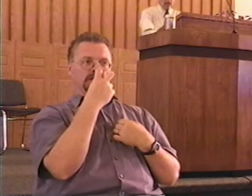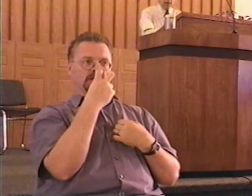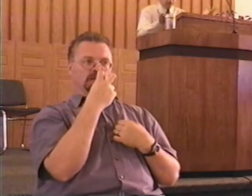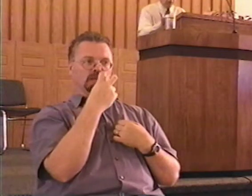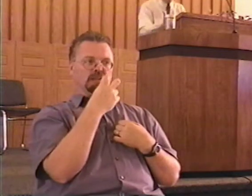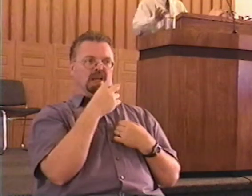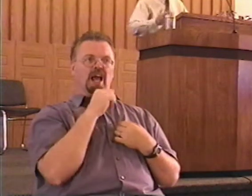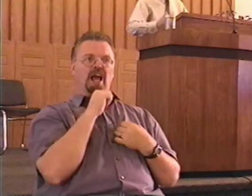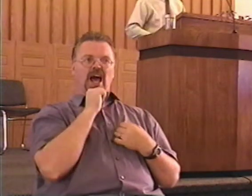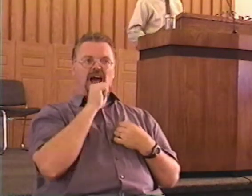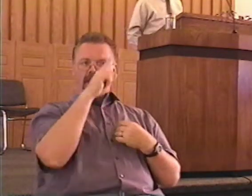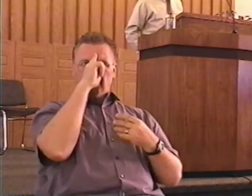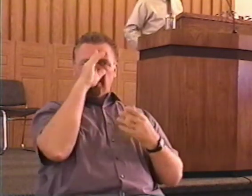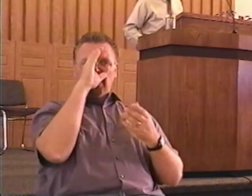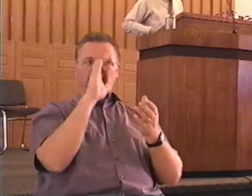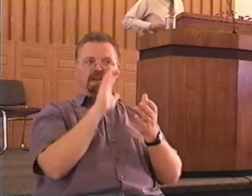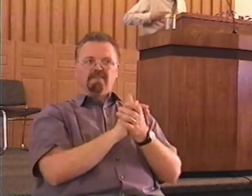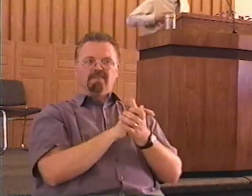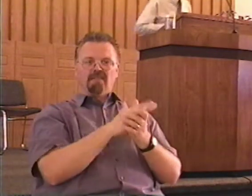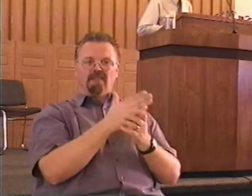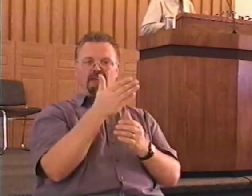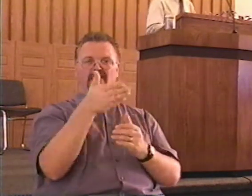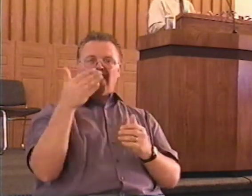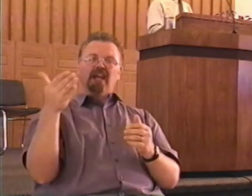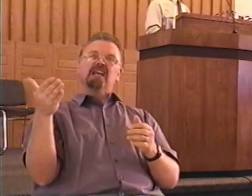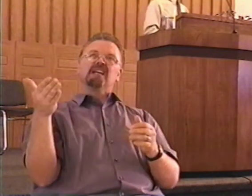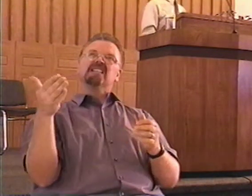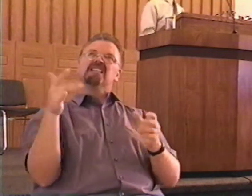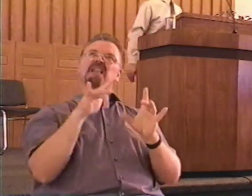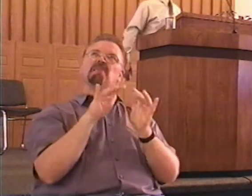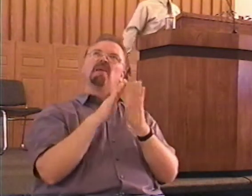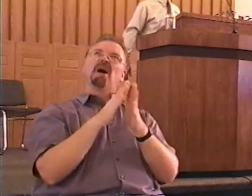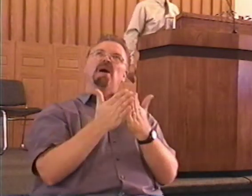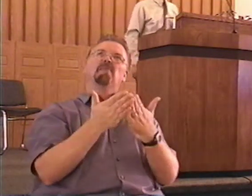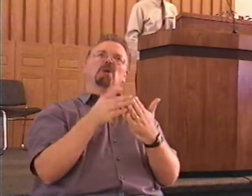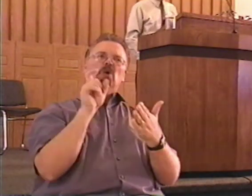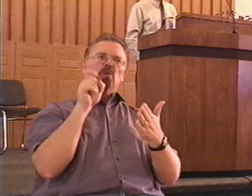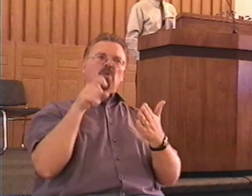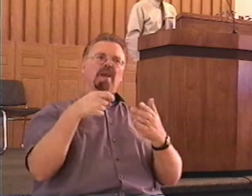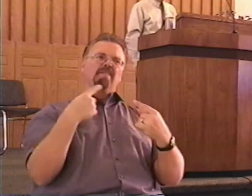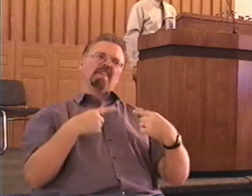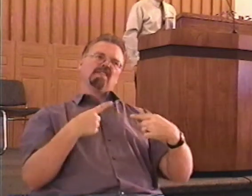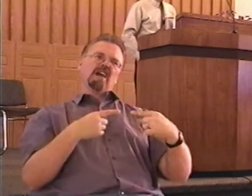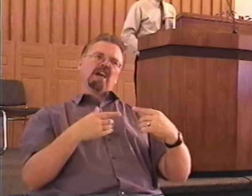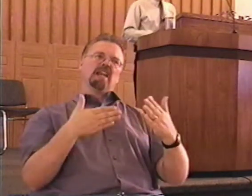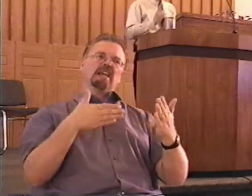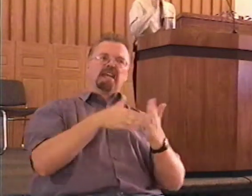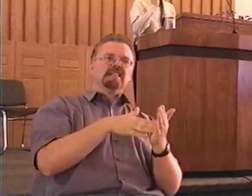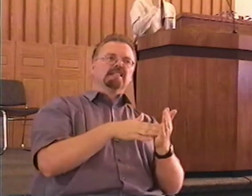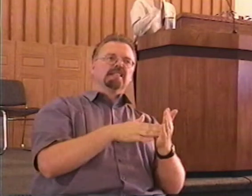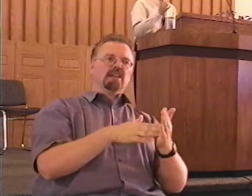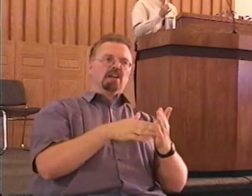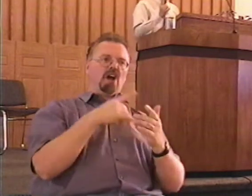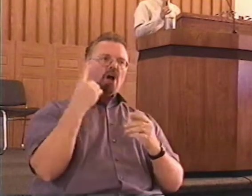We don't believe the things that the Bible says. We have to fight our unbelief constantly.